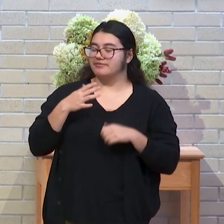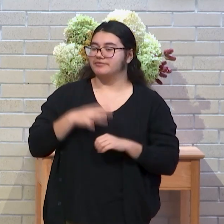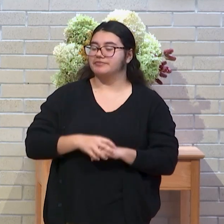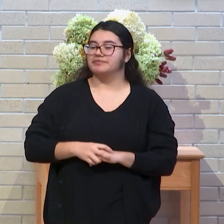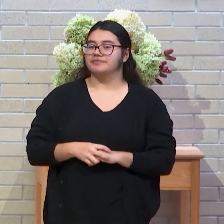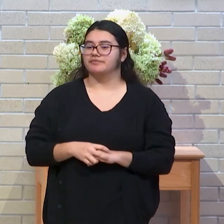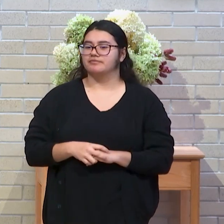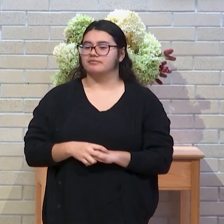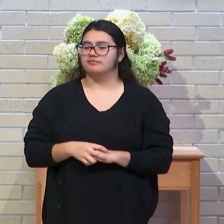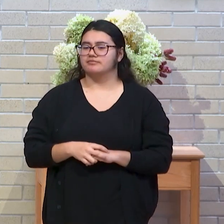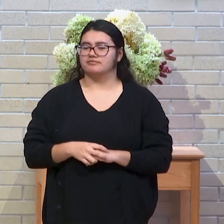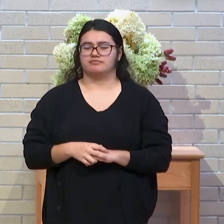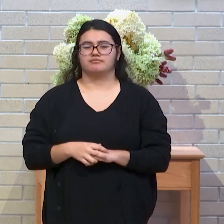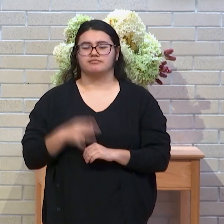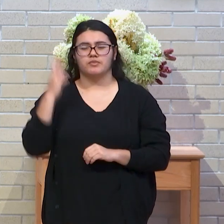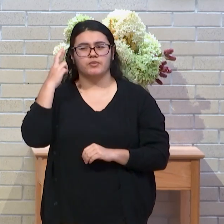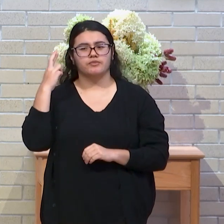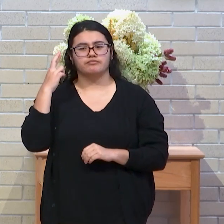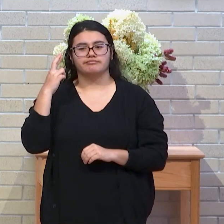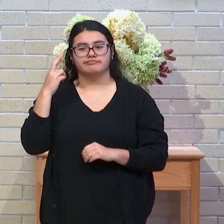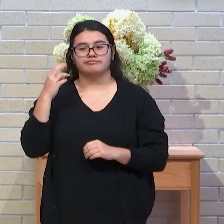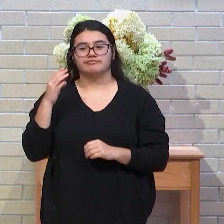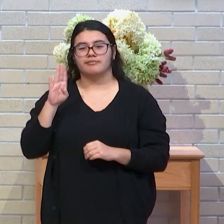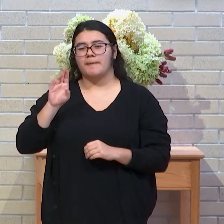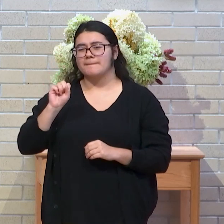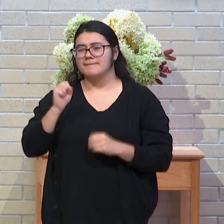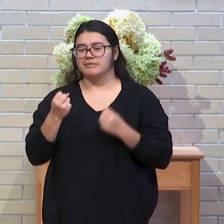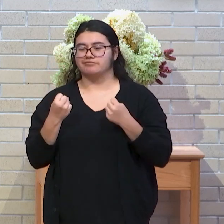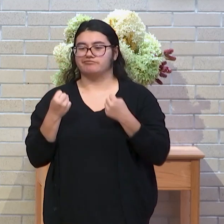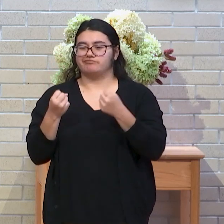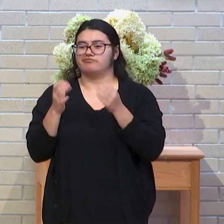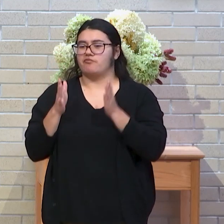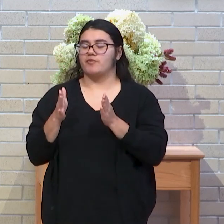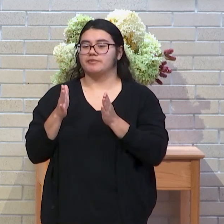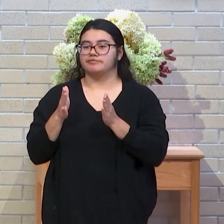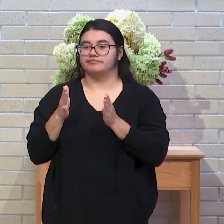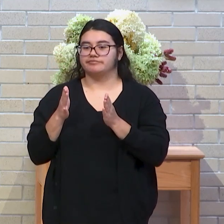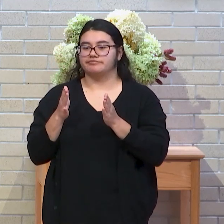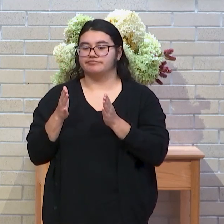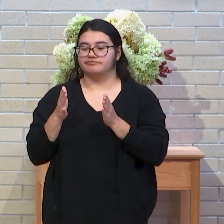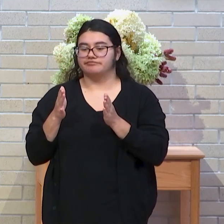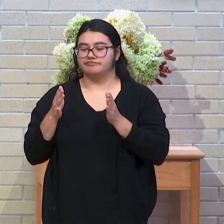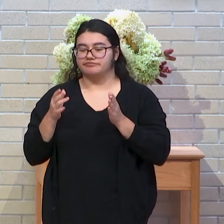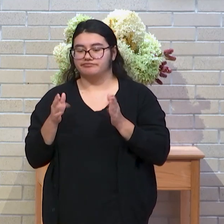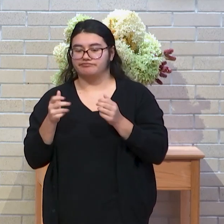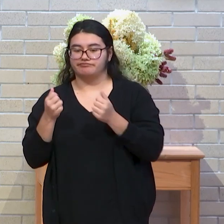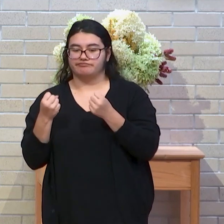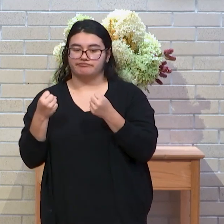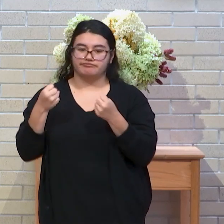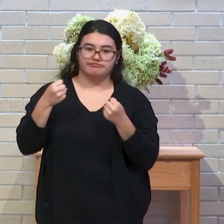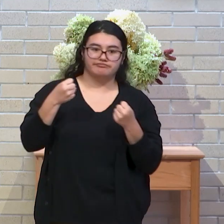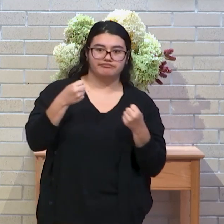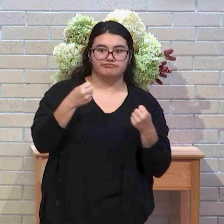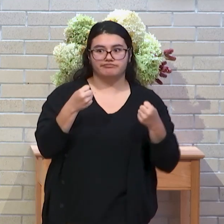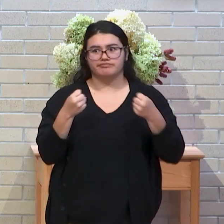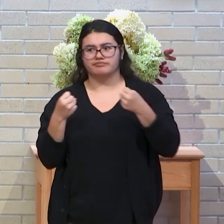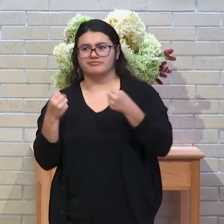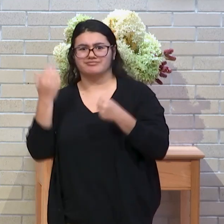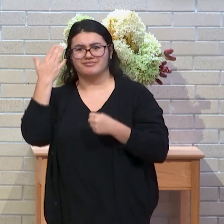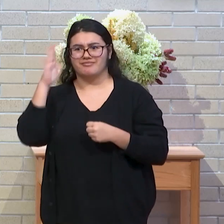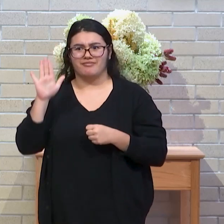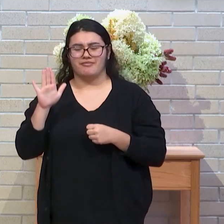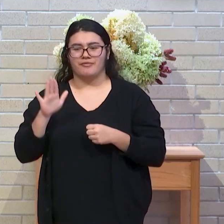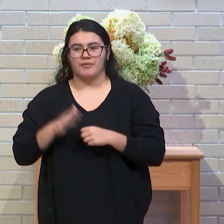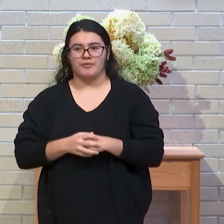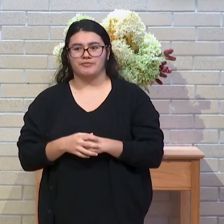driver wasn't really 100% sure where he was going. After he consulted with his coworker and some people out on the street, he took a detour, turning off the road and driving over